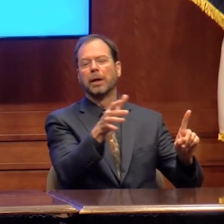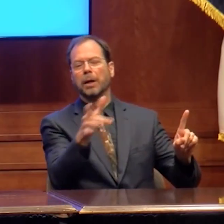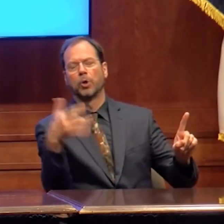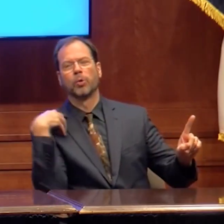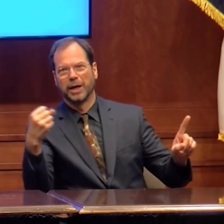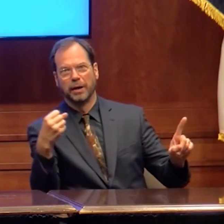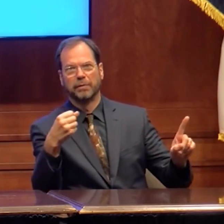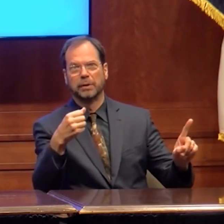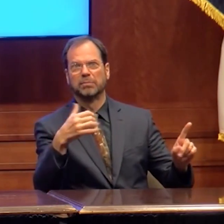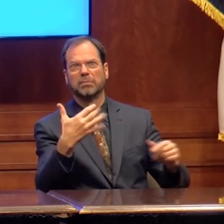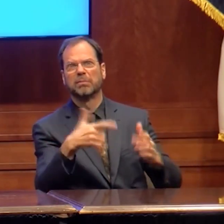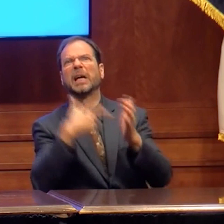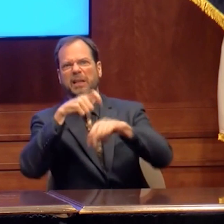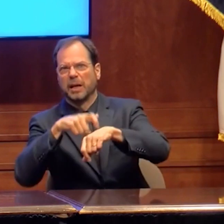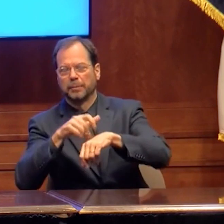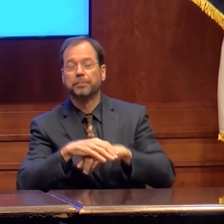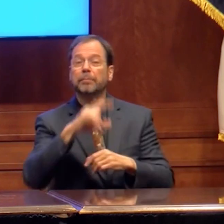I'm proud to say that in Texas we have